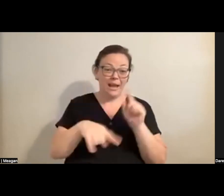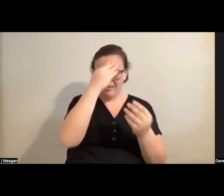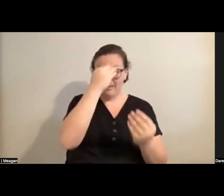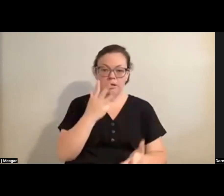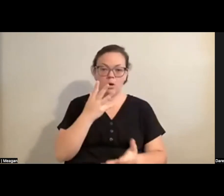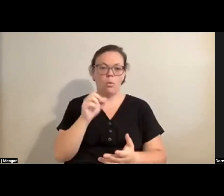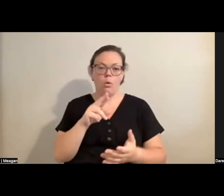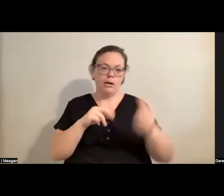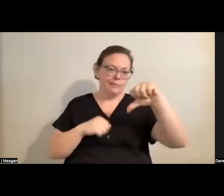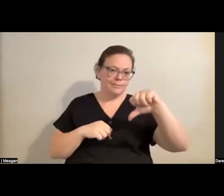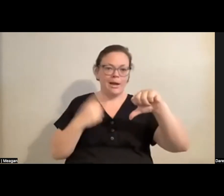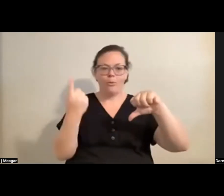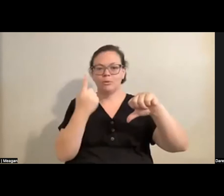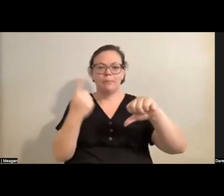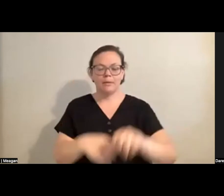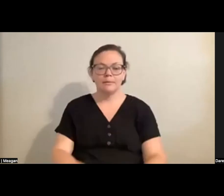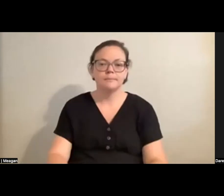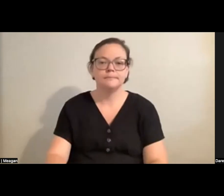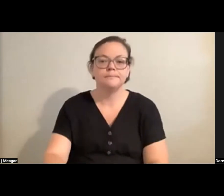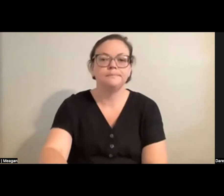a thumbs down emoji.